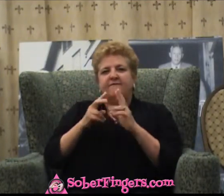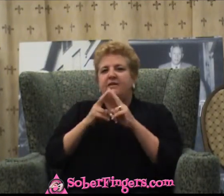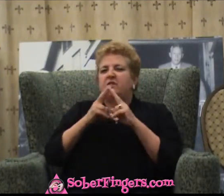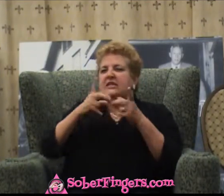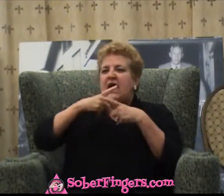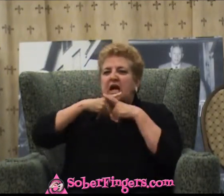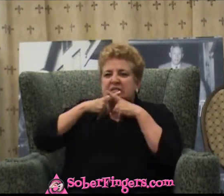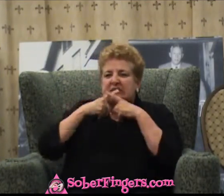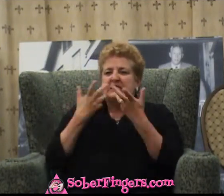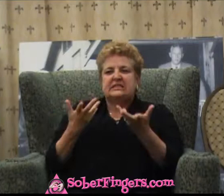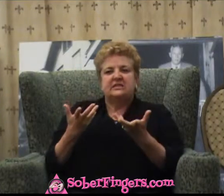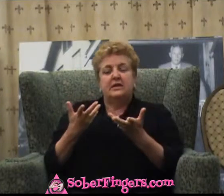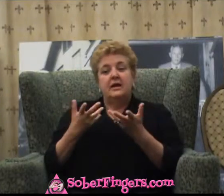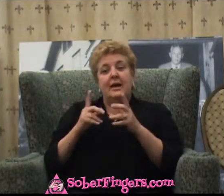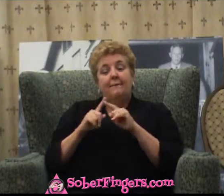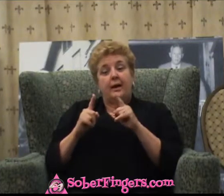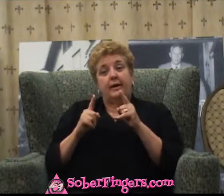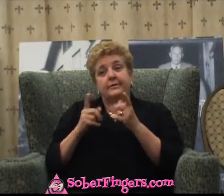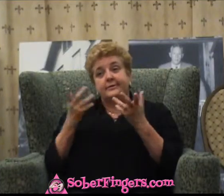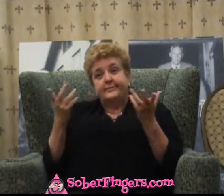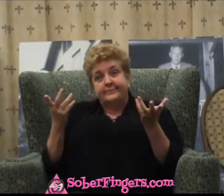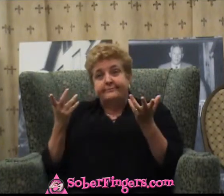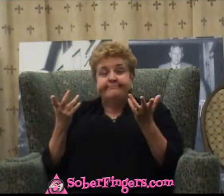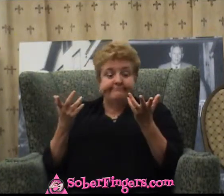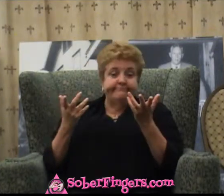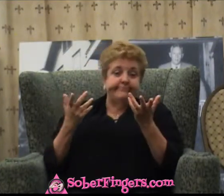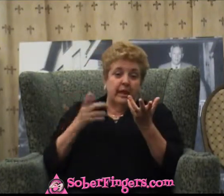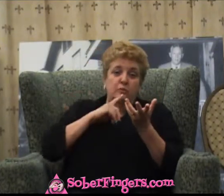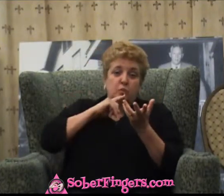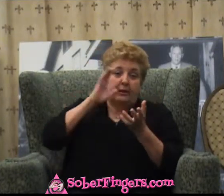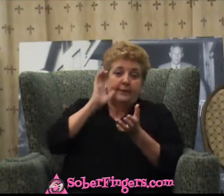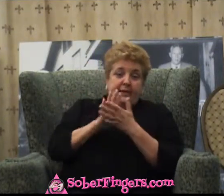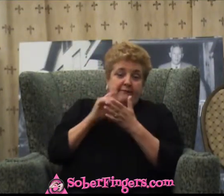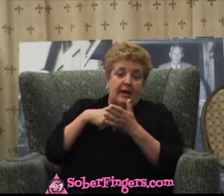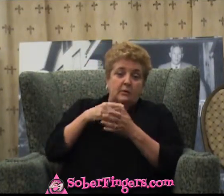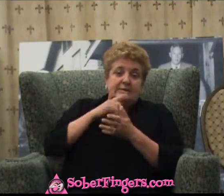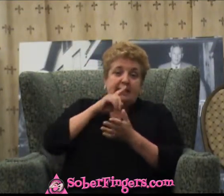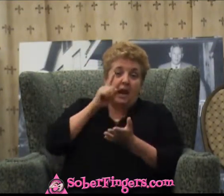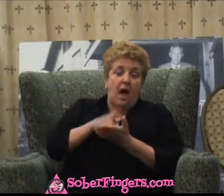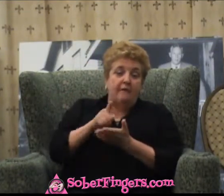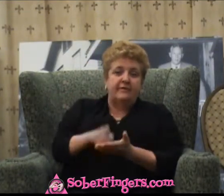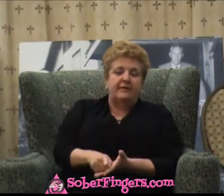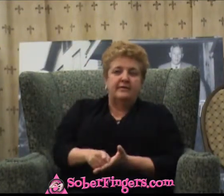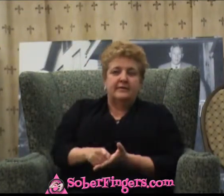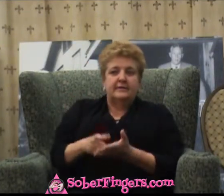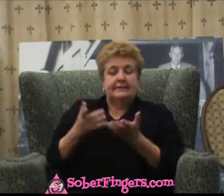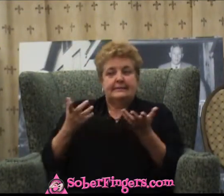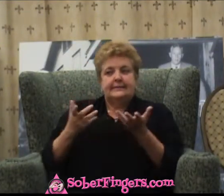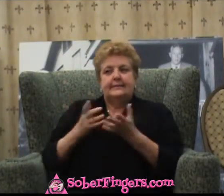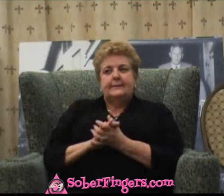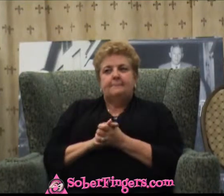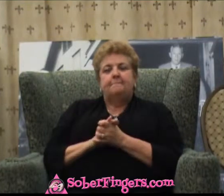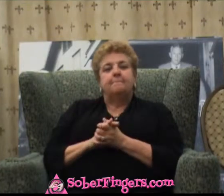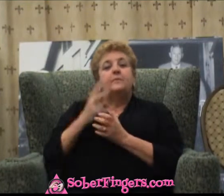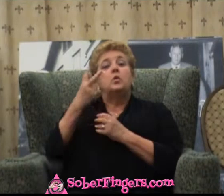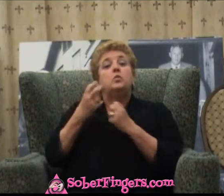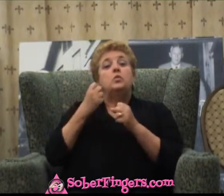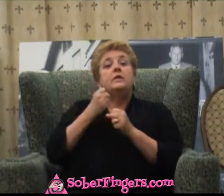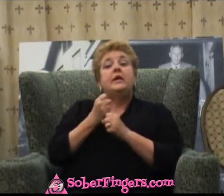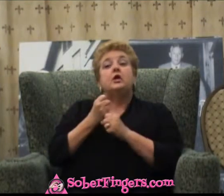love. And so that's what I sold myself on that lie for a very long time. 2 years into our relationship, my parents and